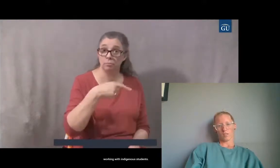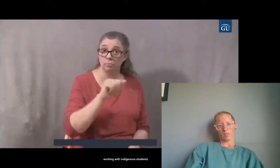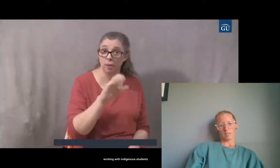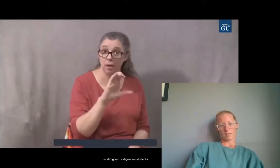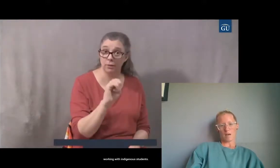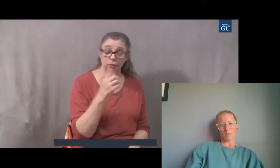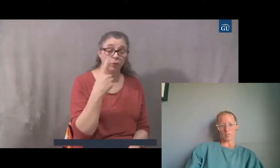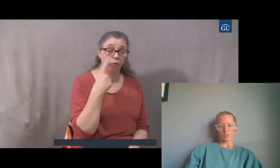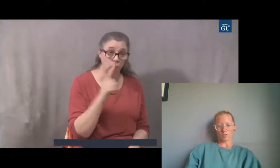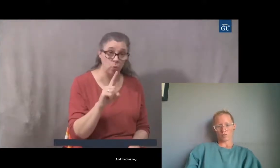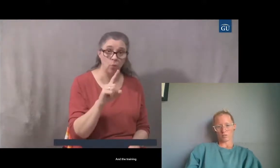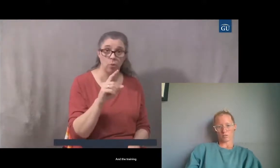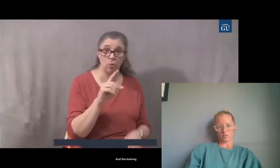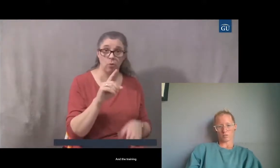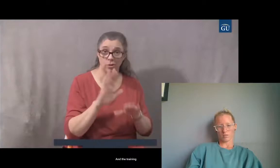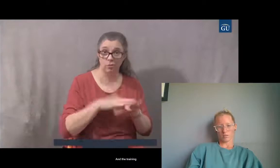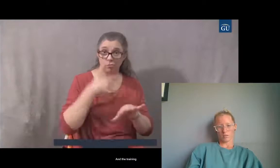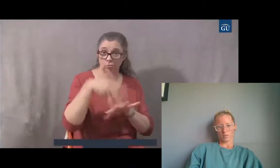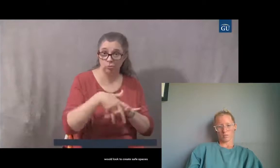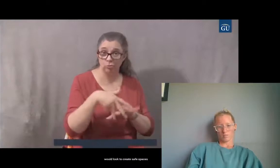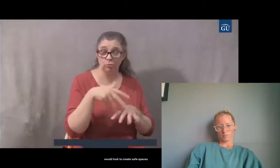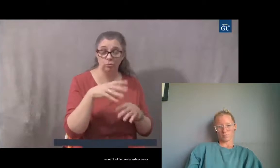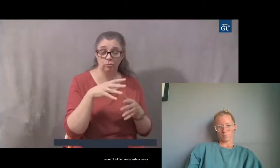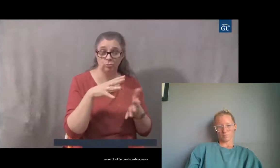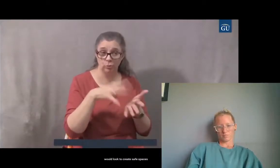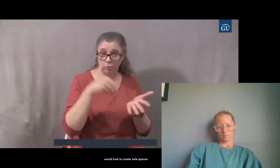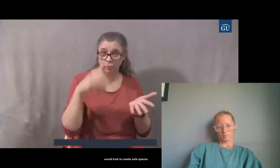to establish